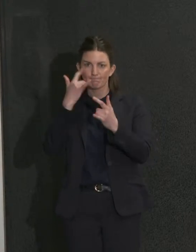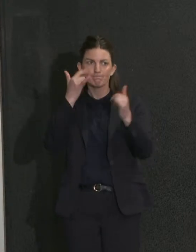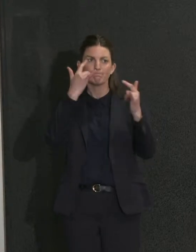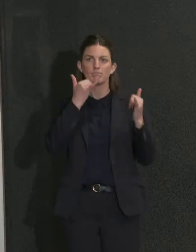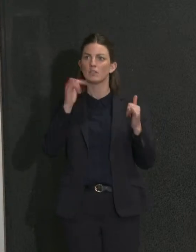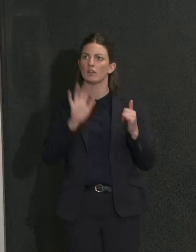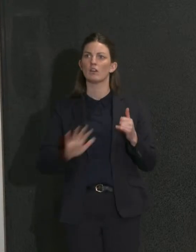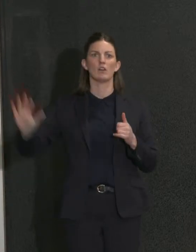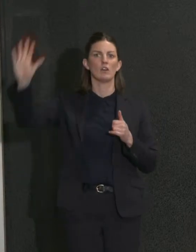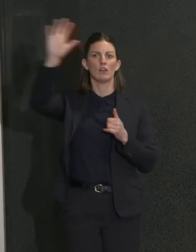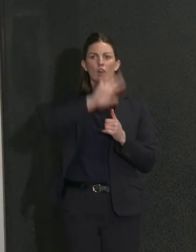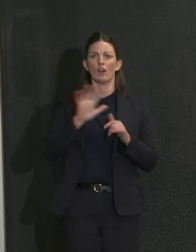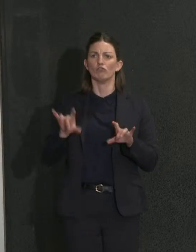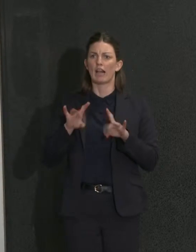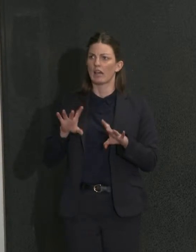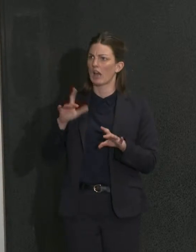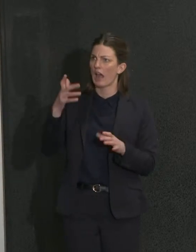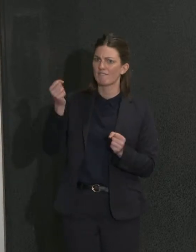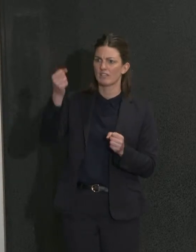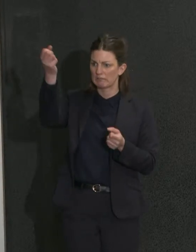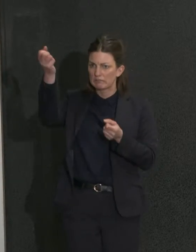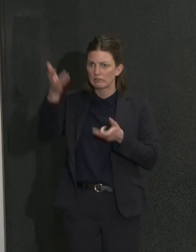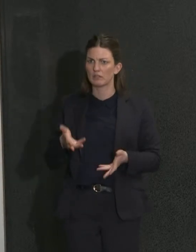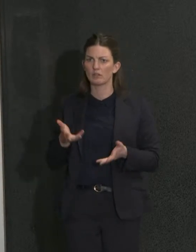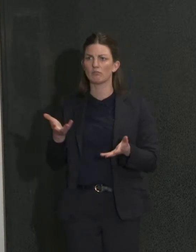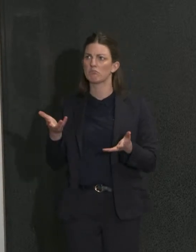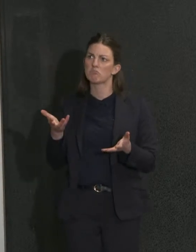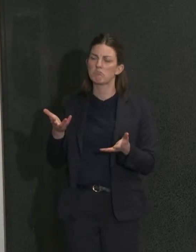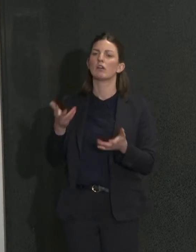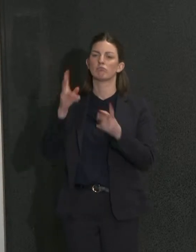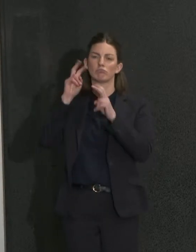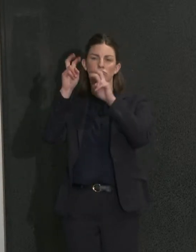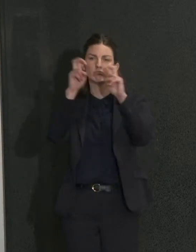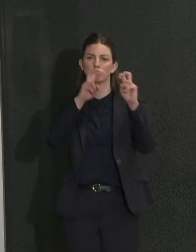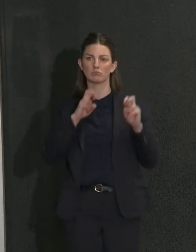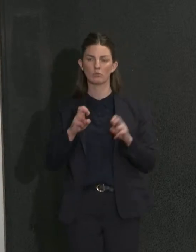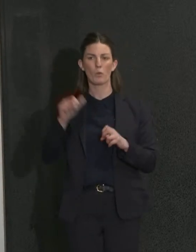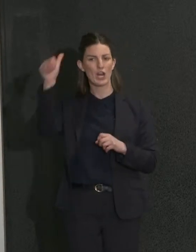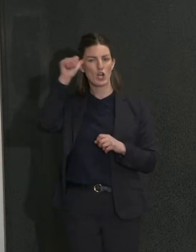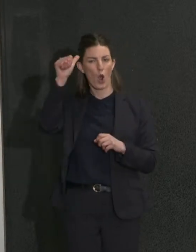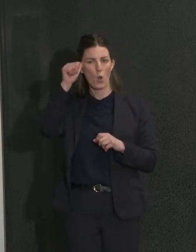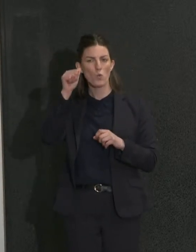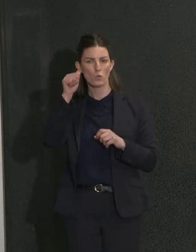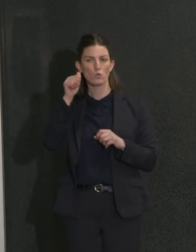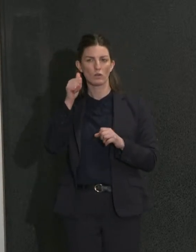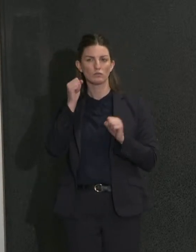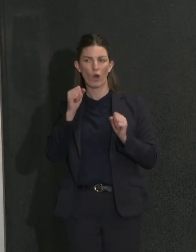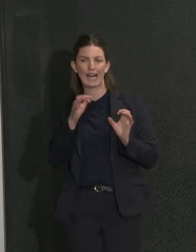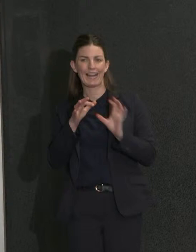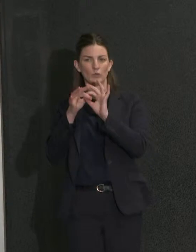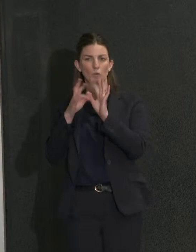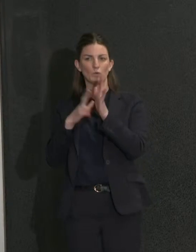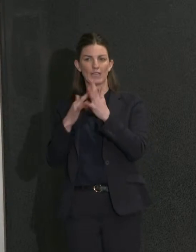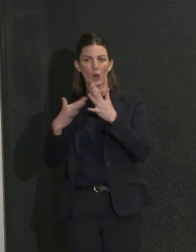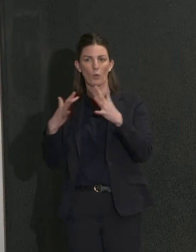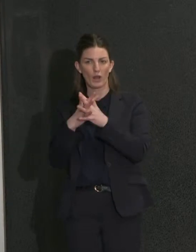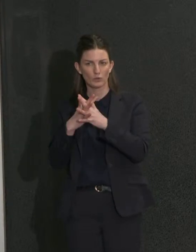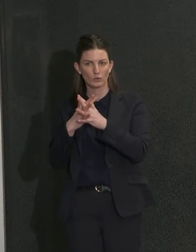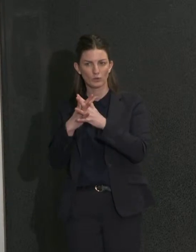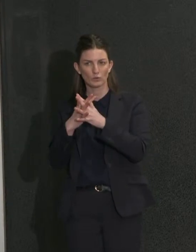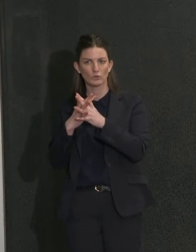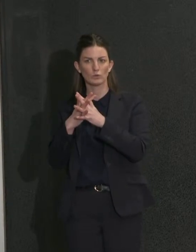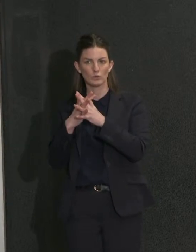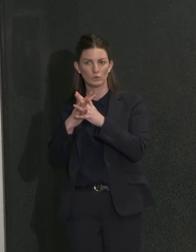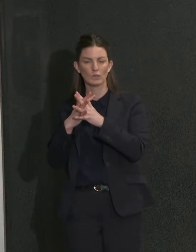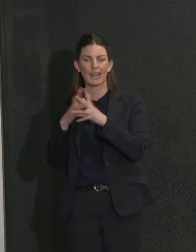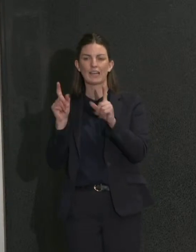Australian outbreaks. It is what we can confirm is it's very closely associated with the New South Wales cluster and indeed with the City of